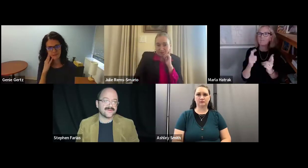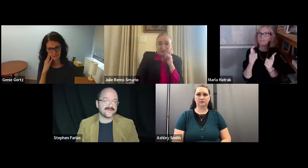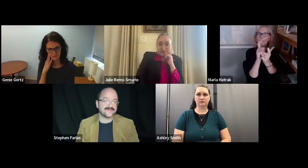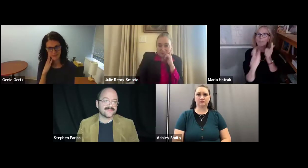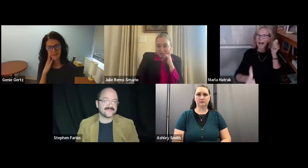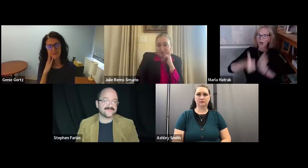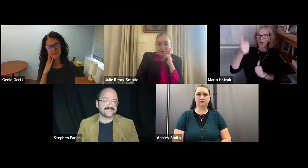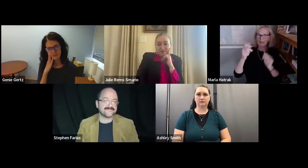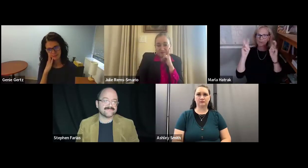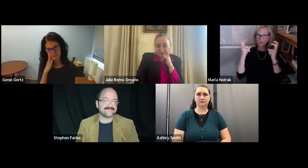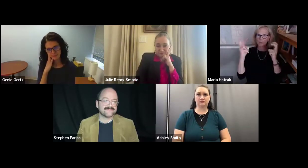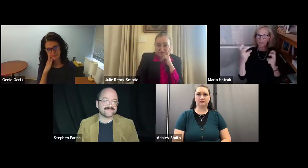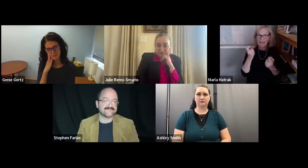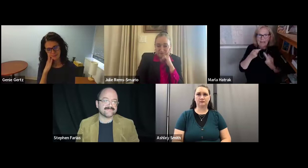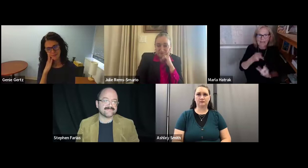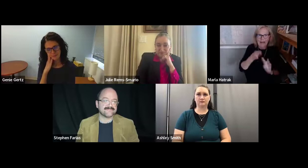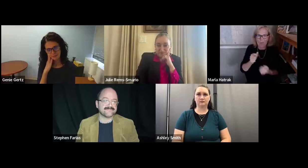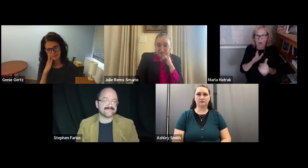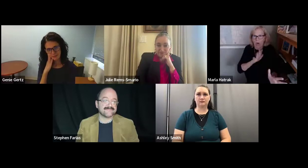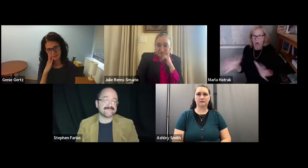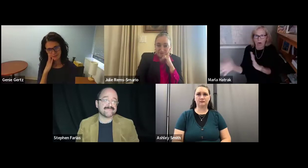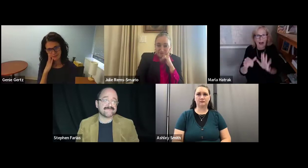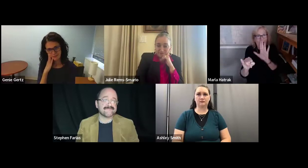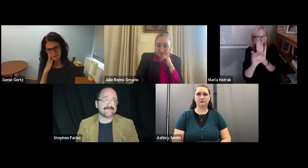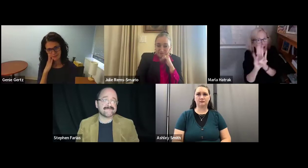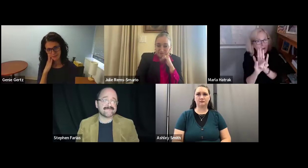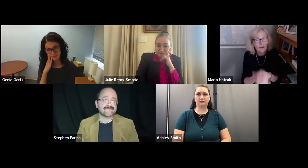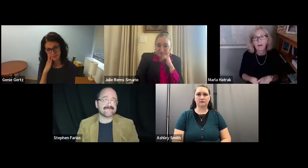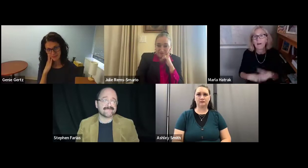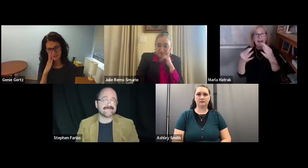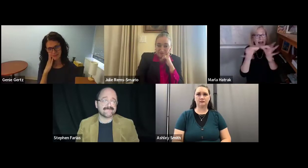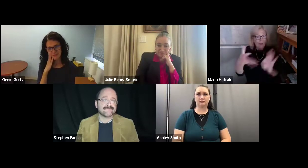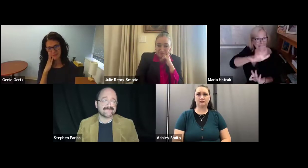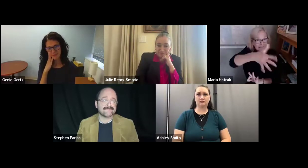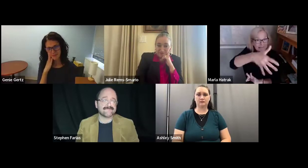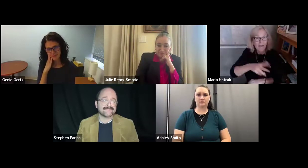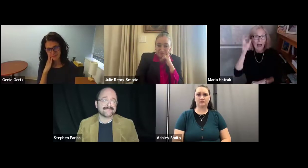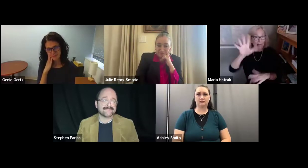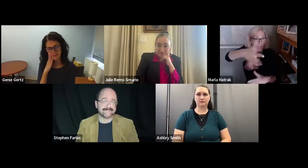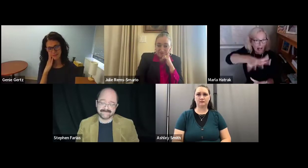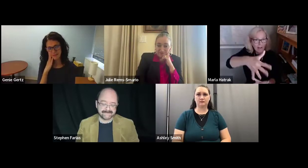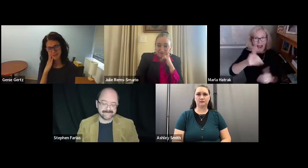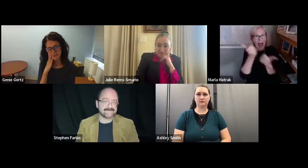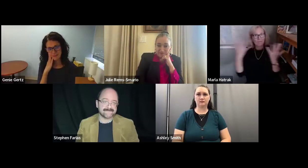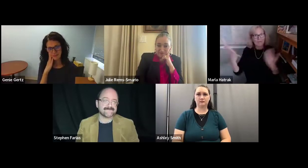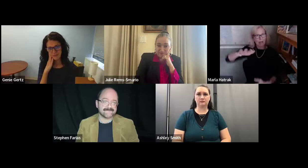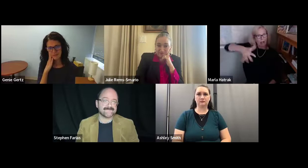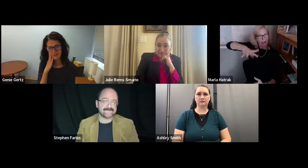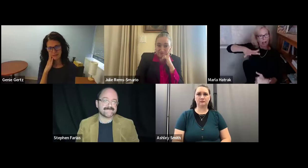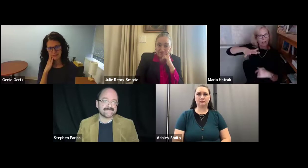overlook our children who are hard of hearing because there may be a deeper issue, deeper setted issue. And because of that, first of all, lack of